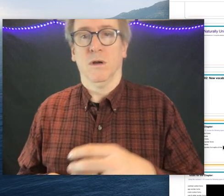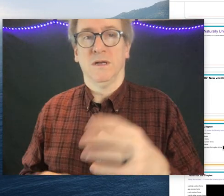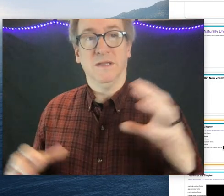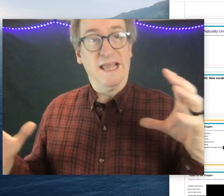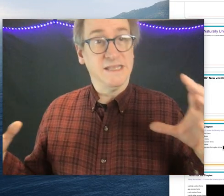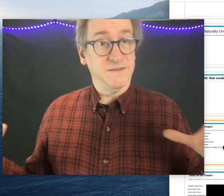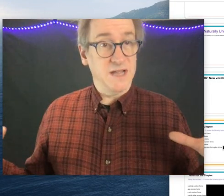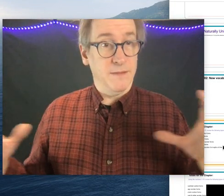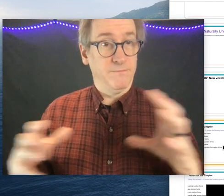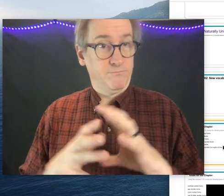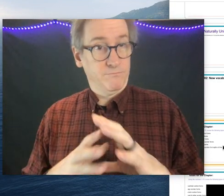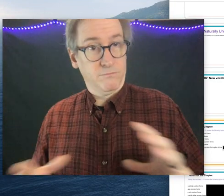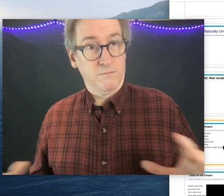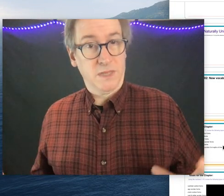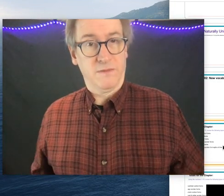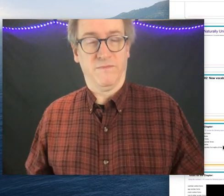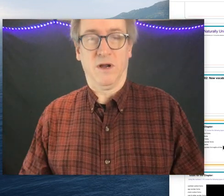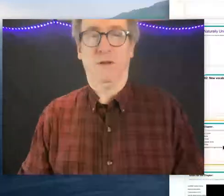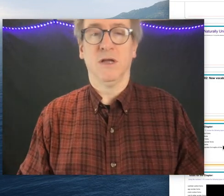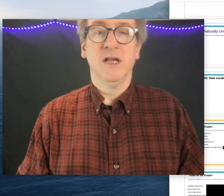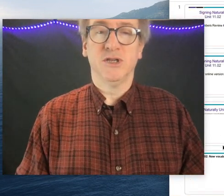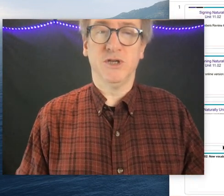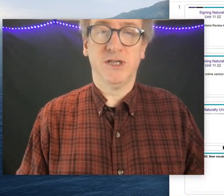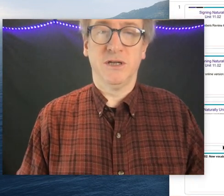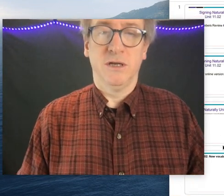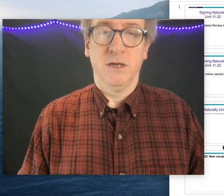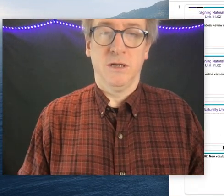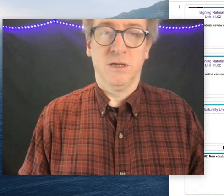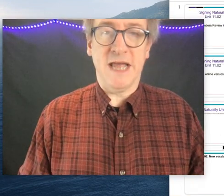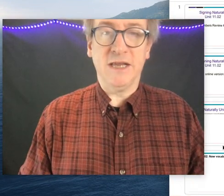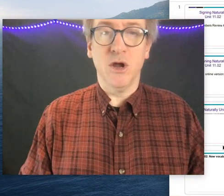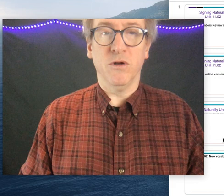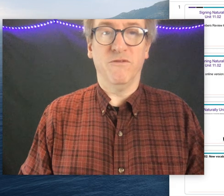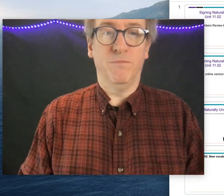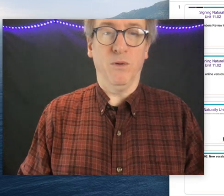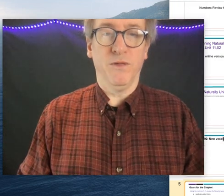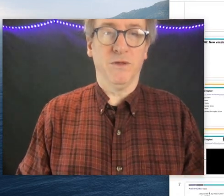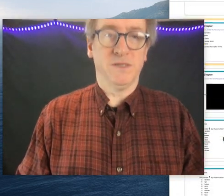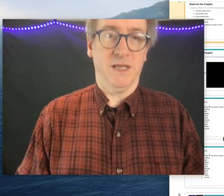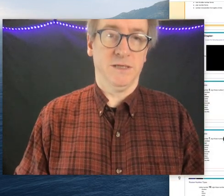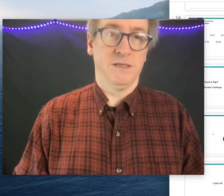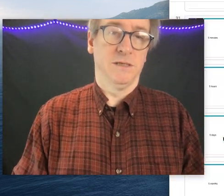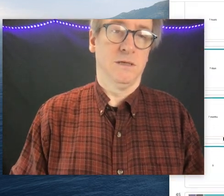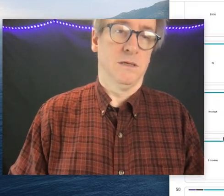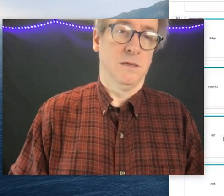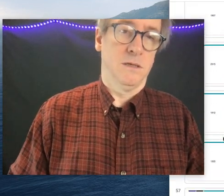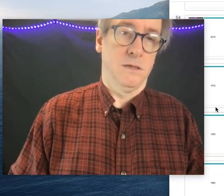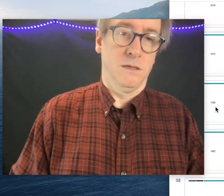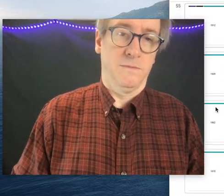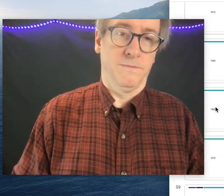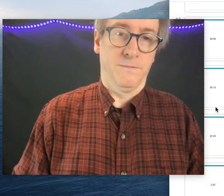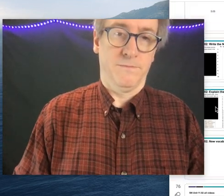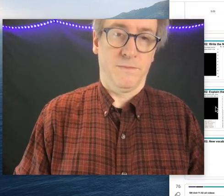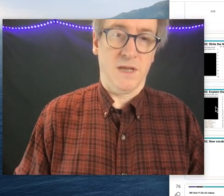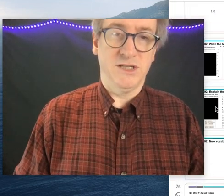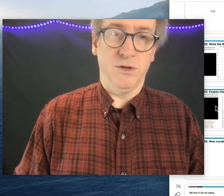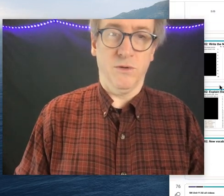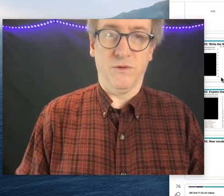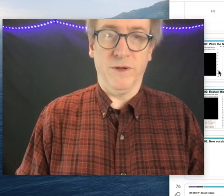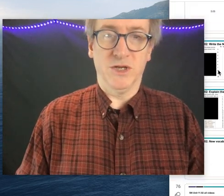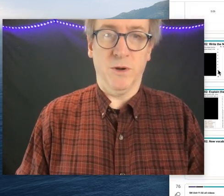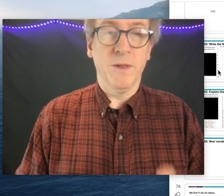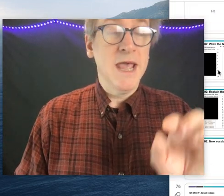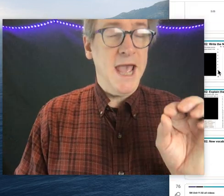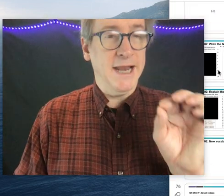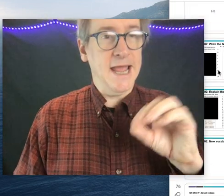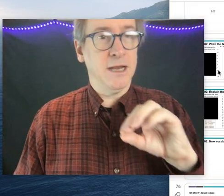or lengths of time? For how long? So just take note of both of those things as you go through